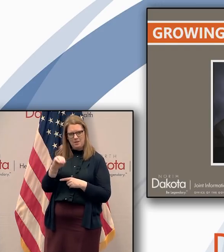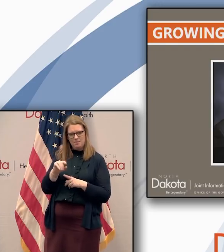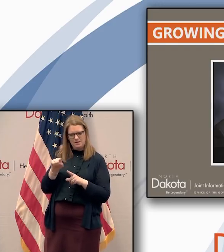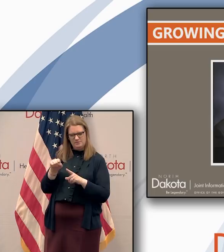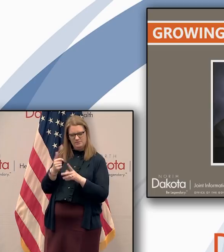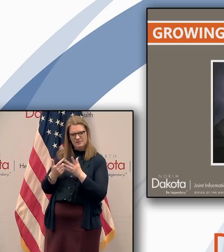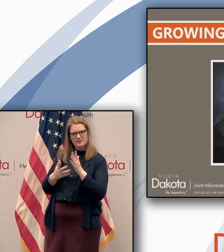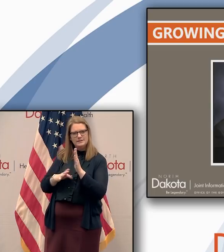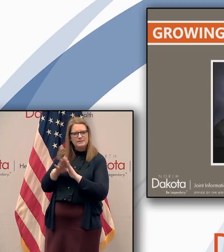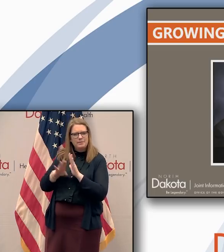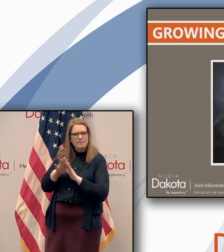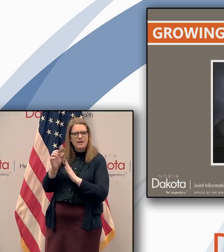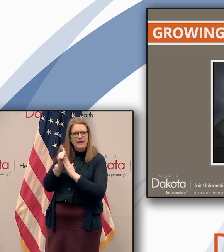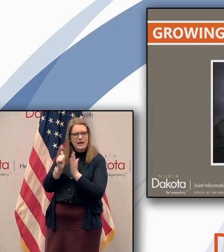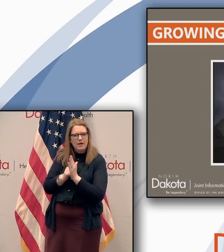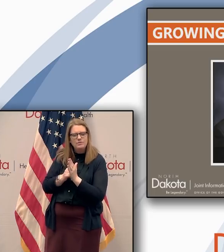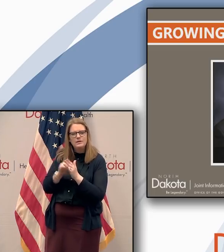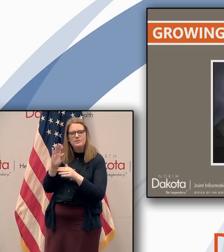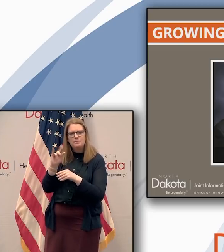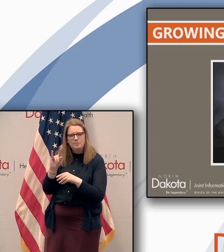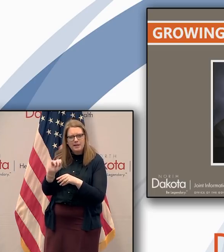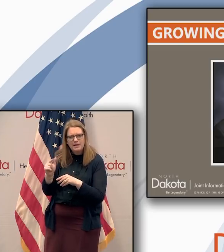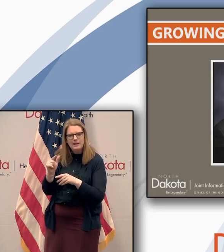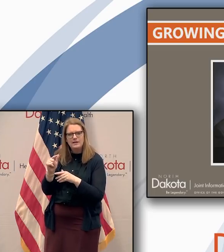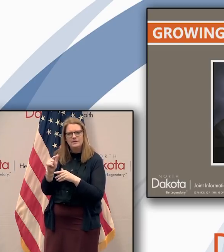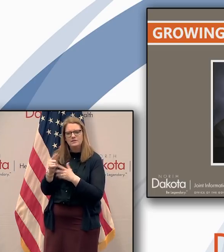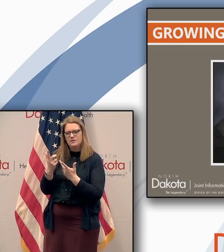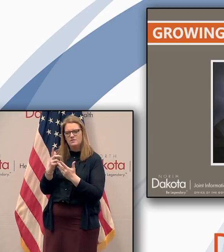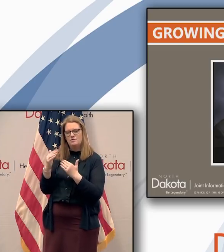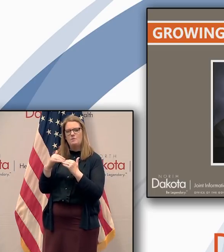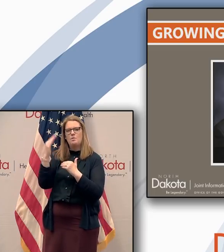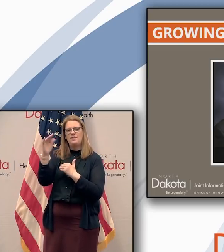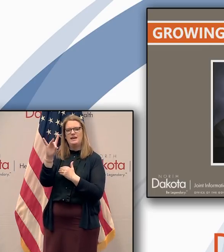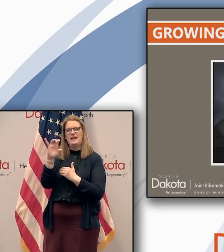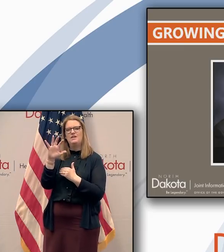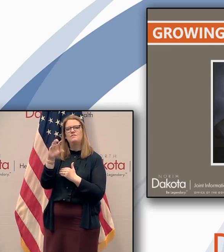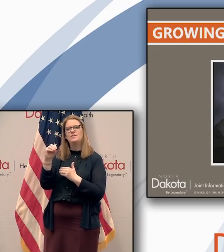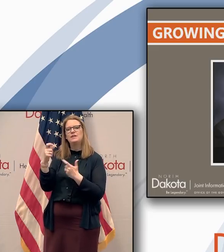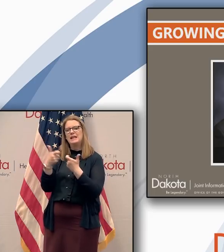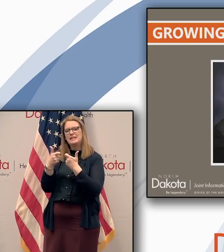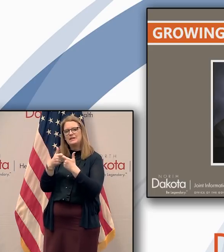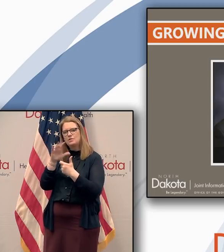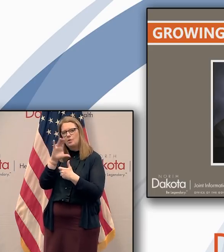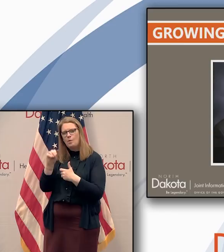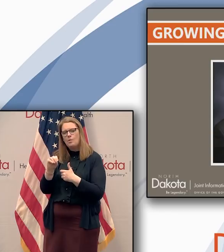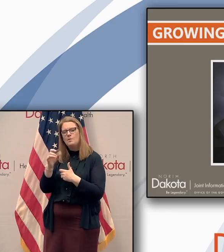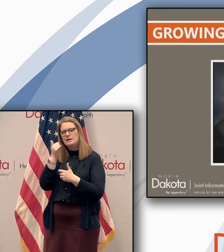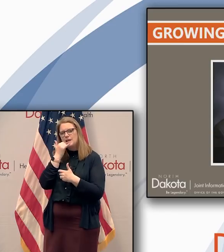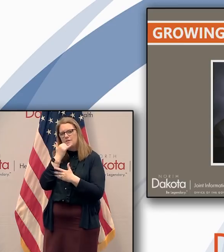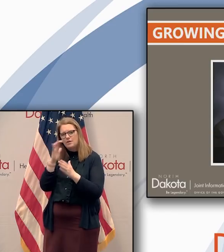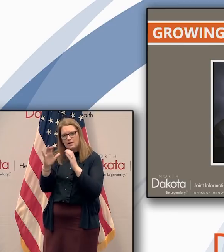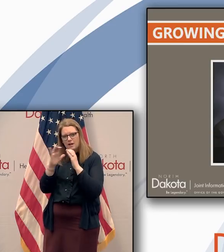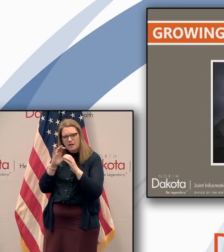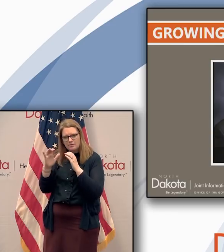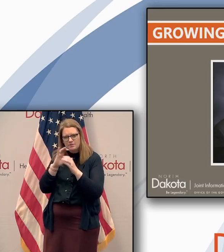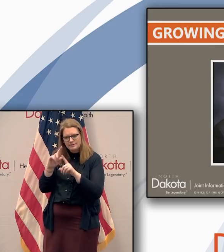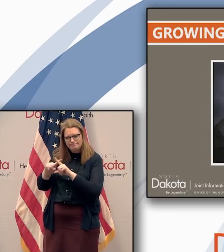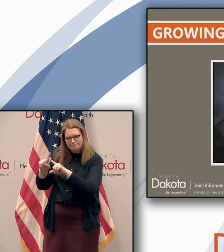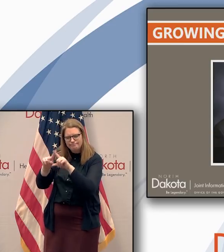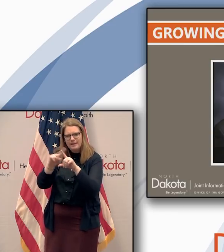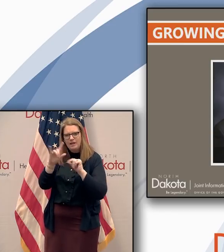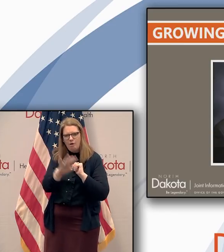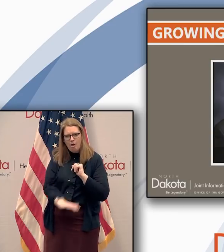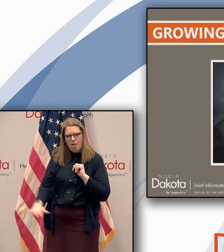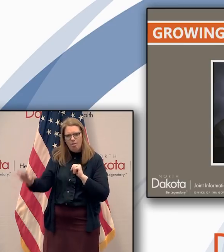develops and supports accounting, billing, and engineering software for more than 850 electric co-ops, telephone companies, and municipalities in all 50